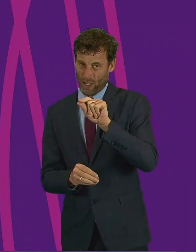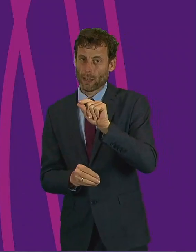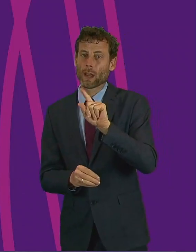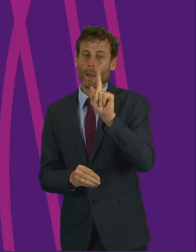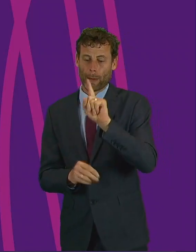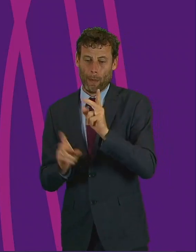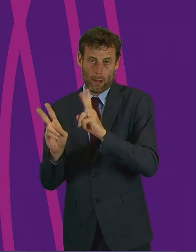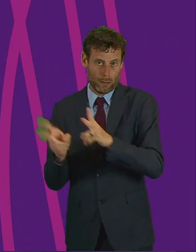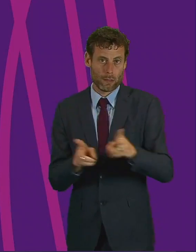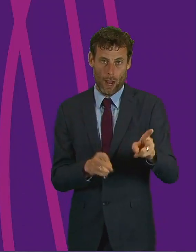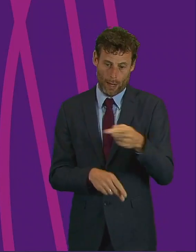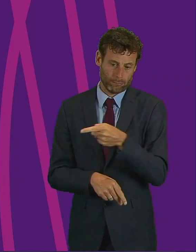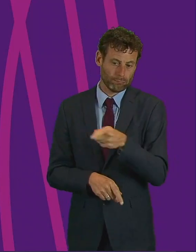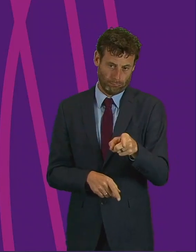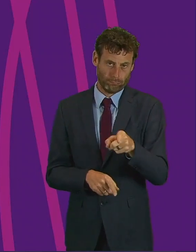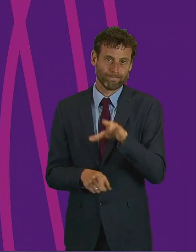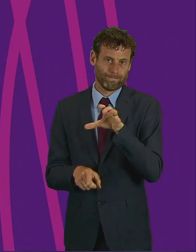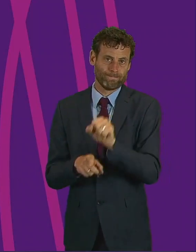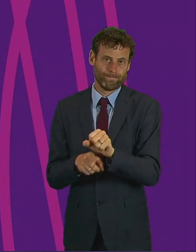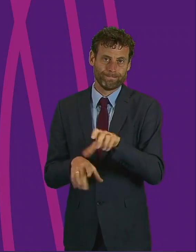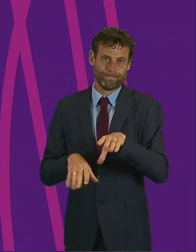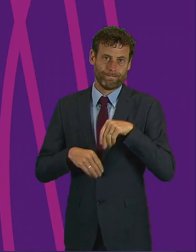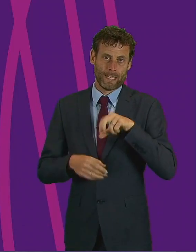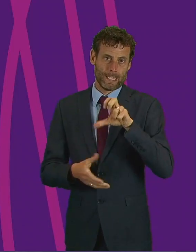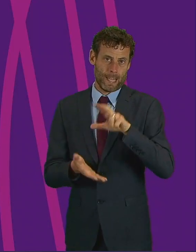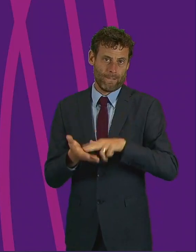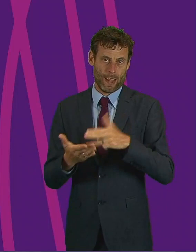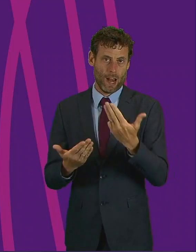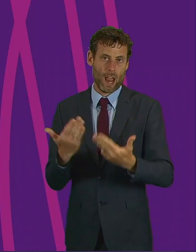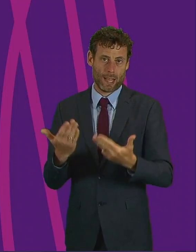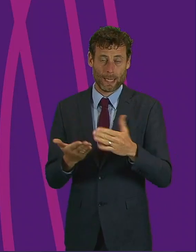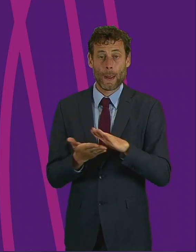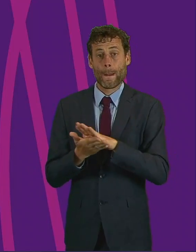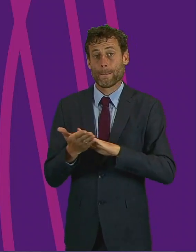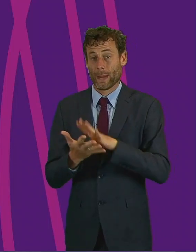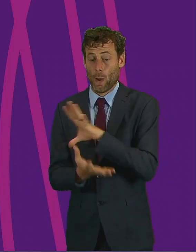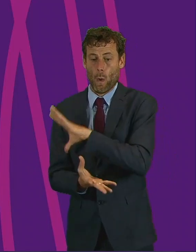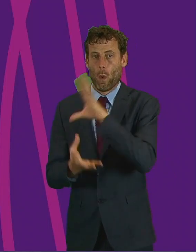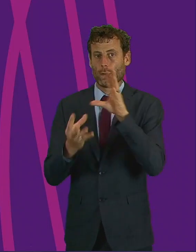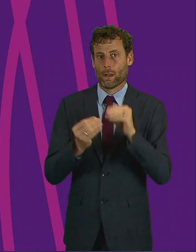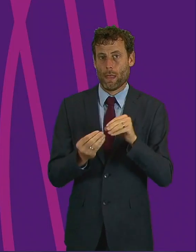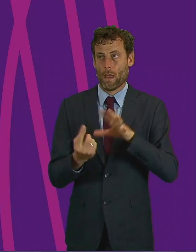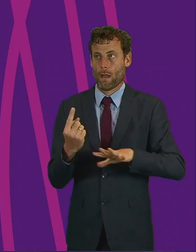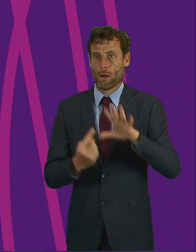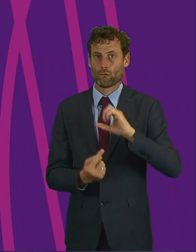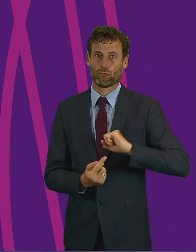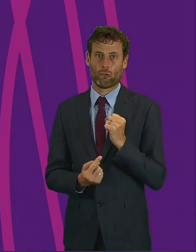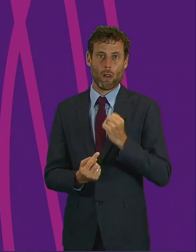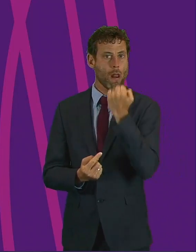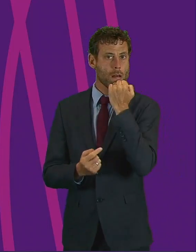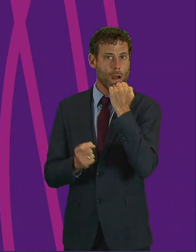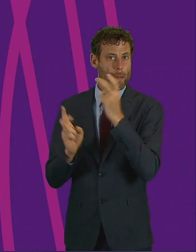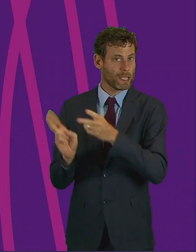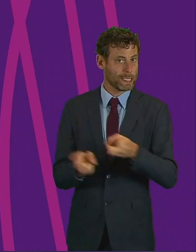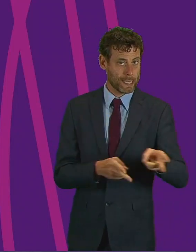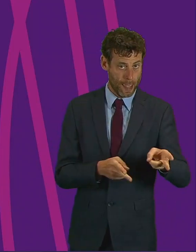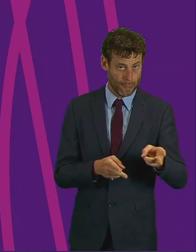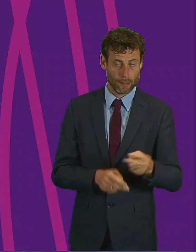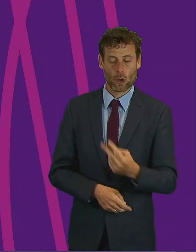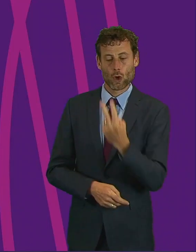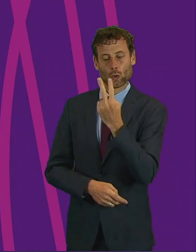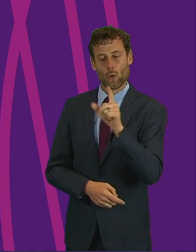confirmed as having the virus have been registered, and that takes the total number of deaths in Scotland under that measurement to